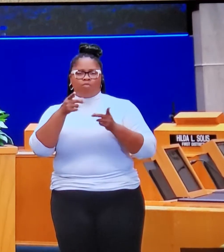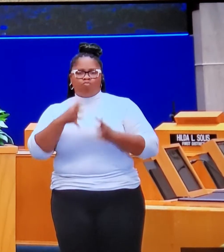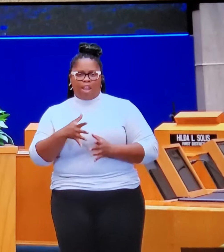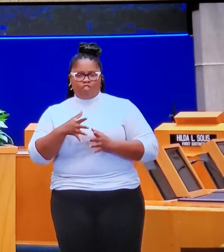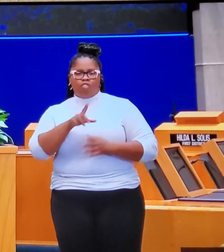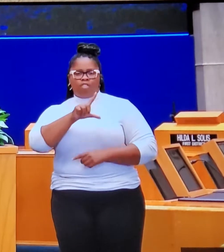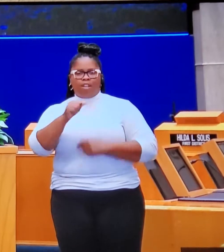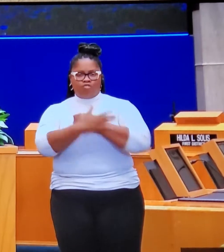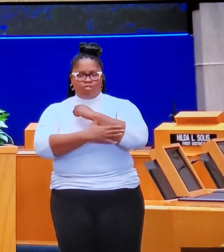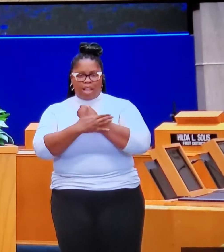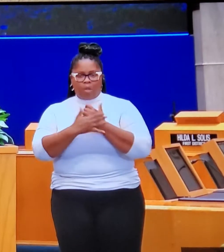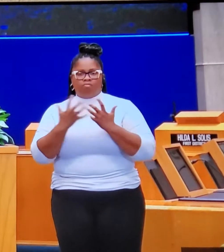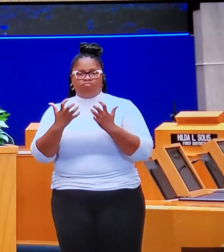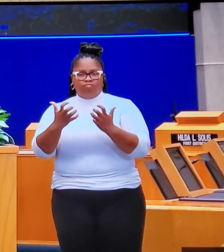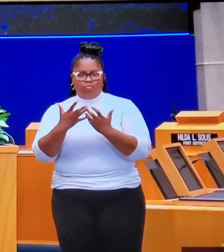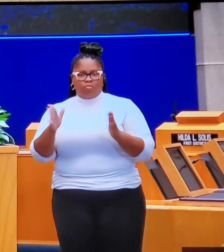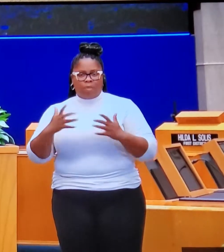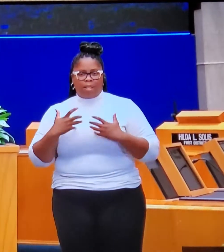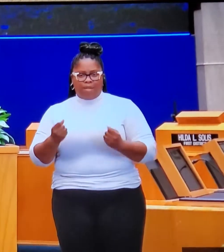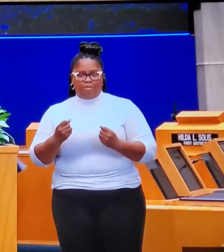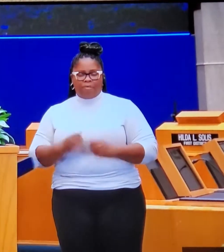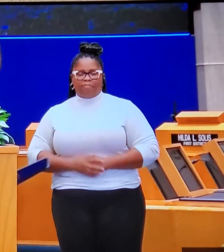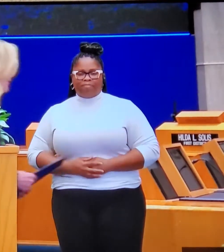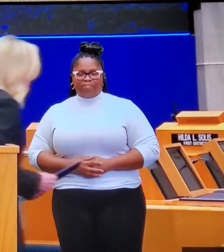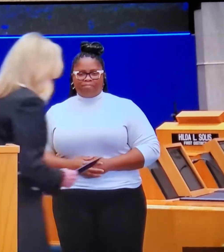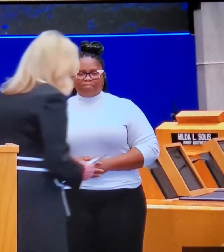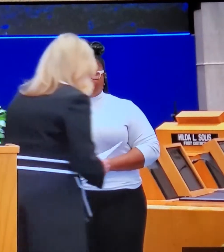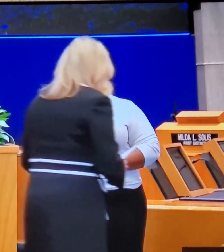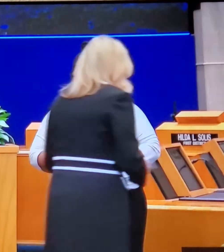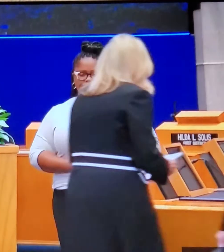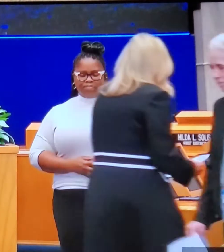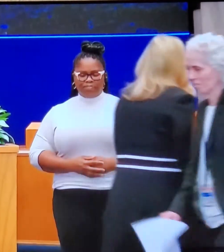latest update today. Thank you.